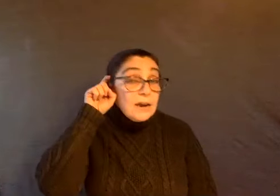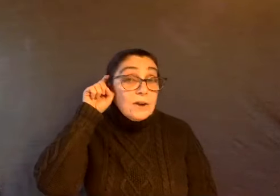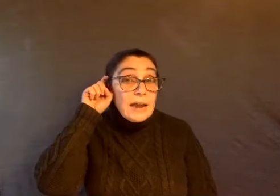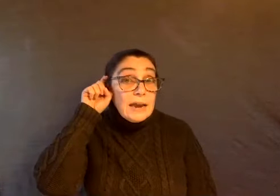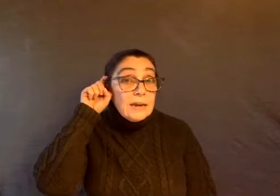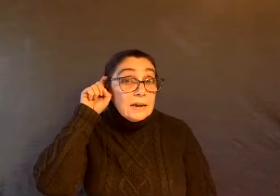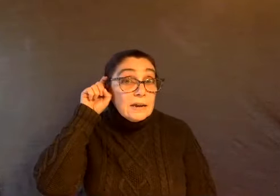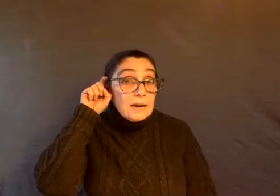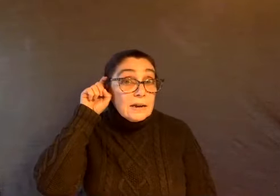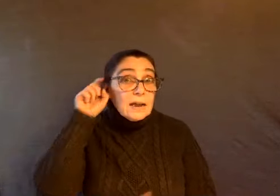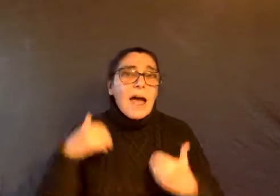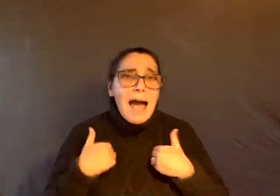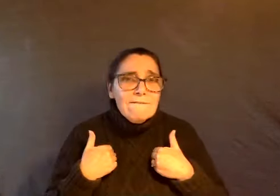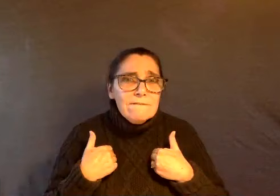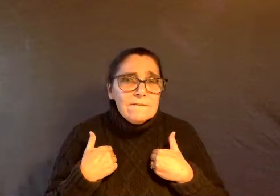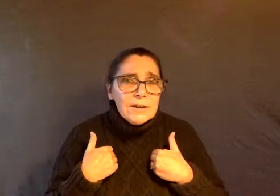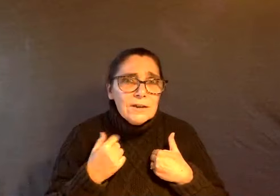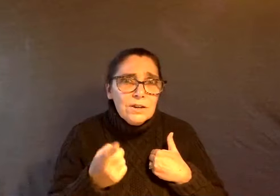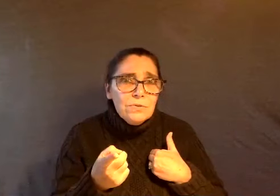Hearing aid? Have you?